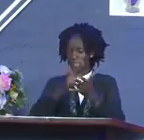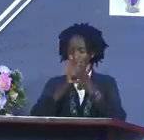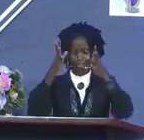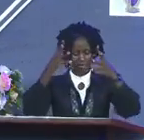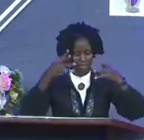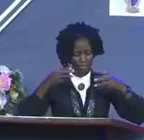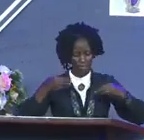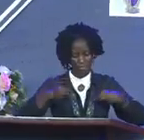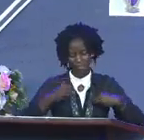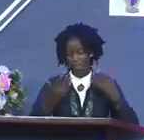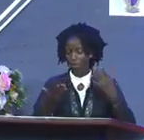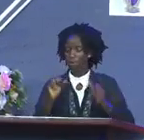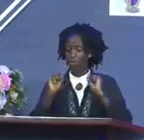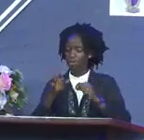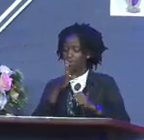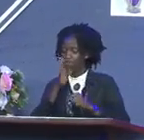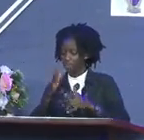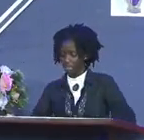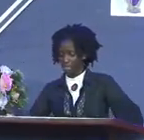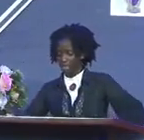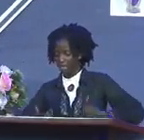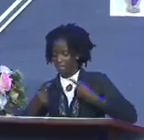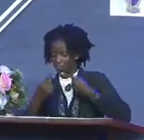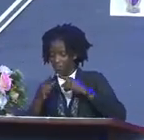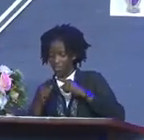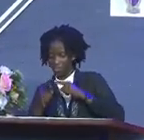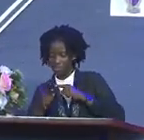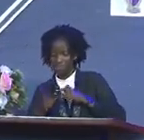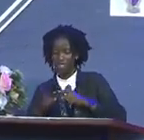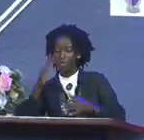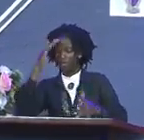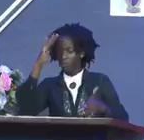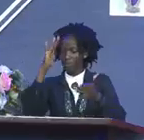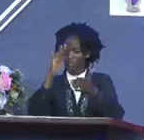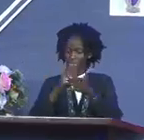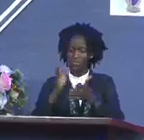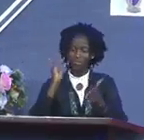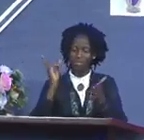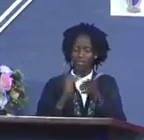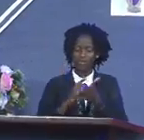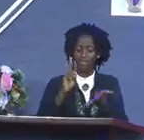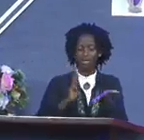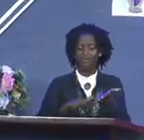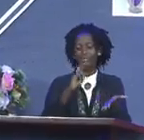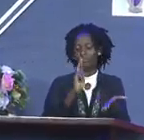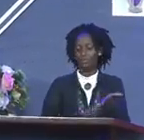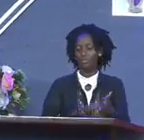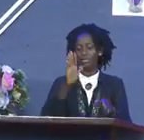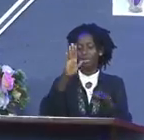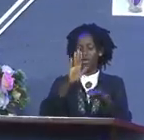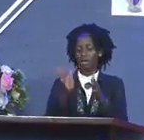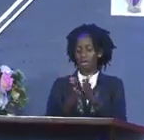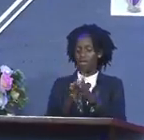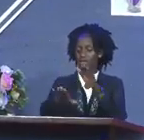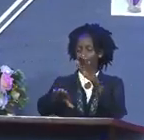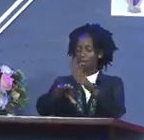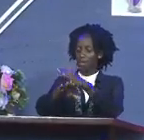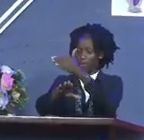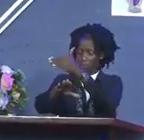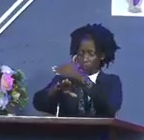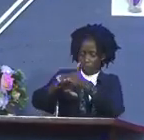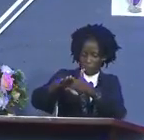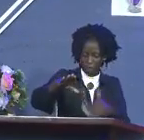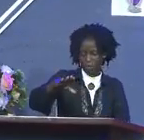tugamba waakiri abeere mulamu naye katukkirize abasawo kye boogedde. It wasn't easy to be believed. We